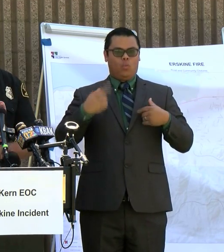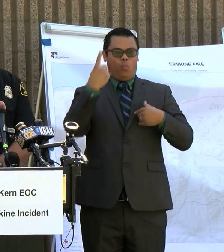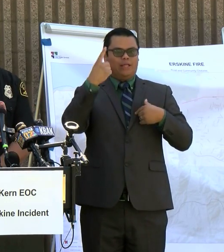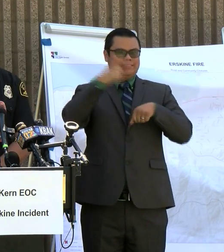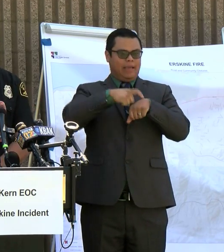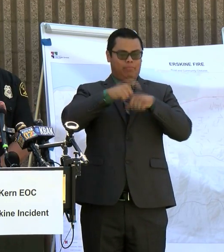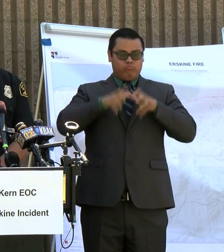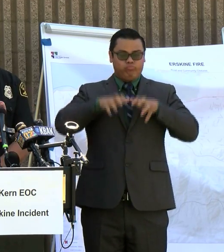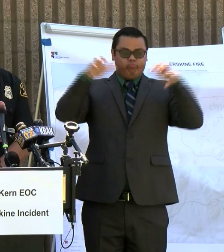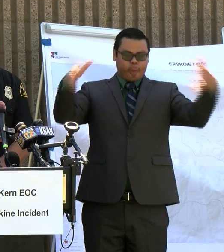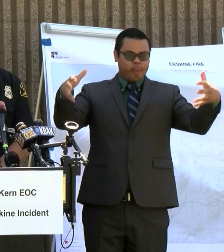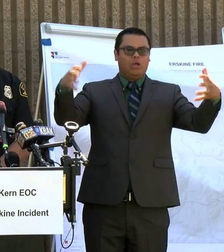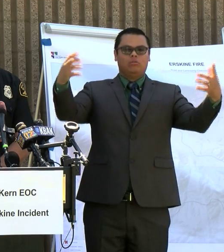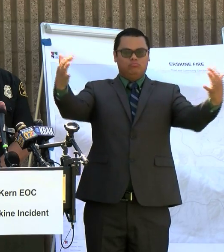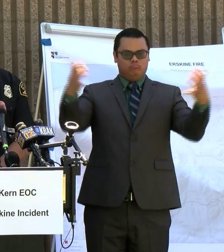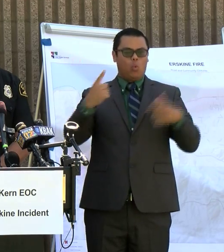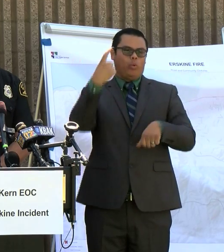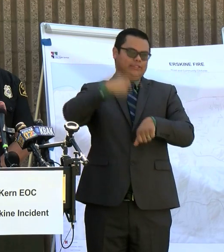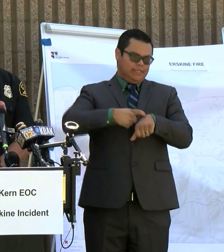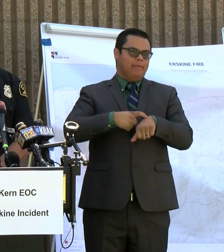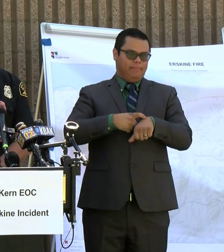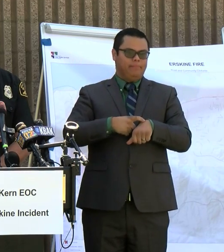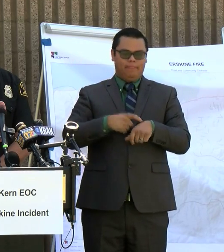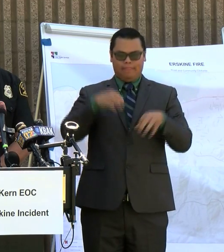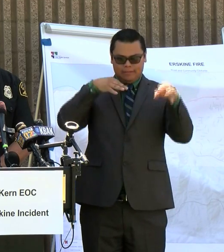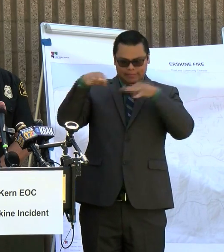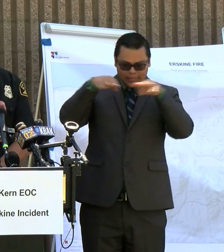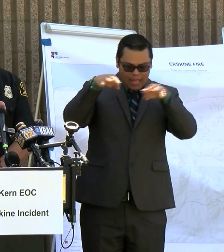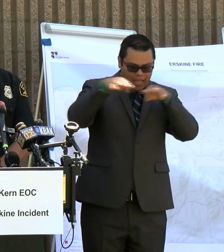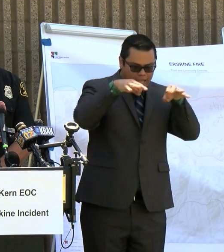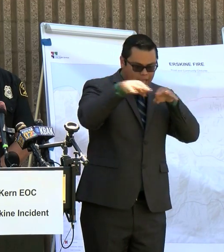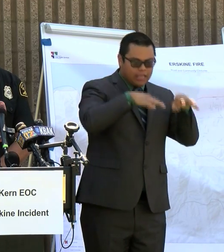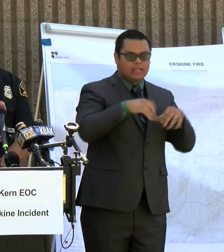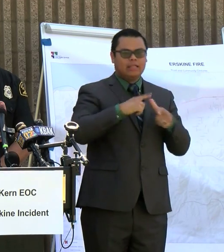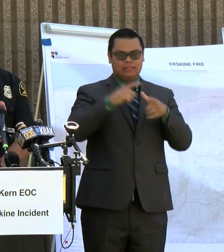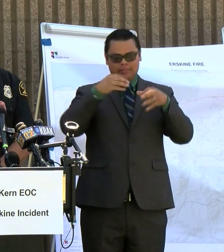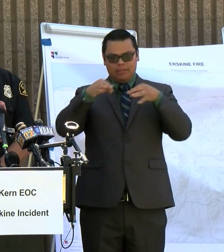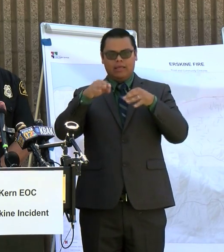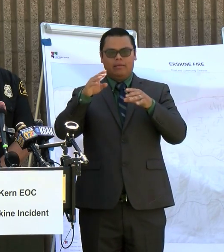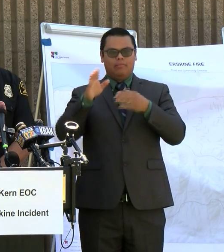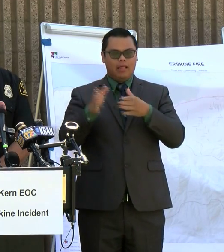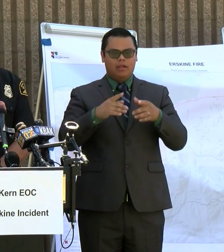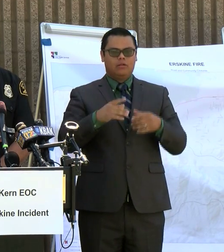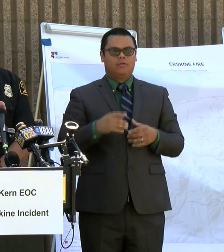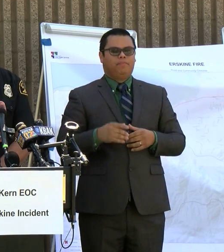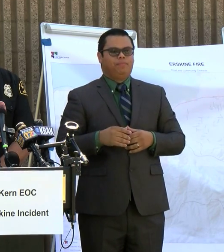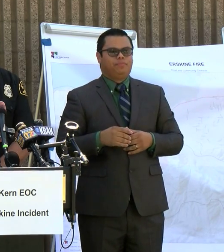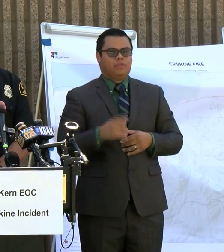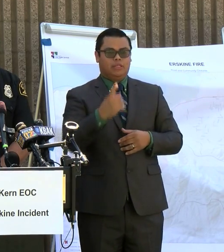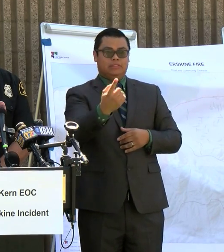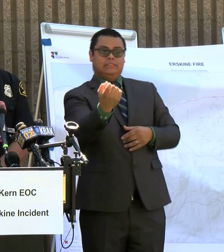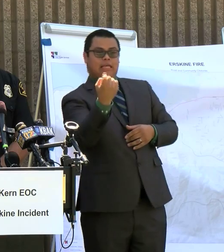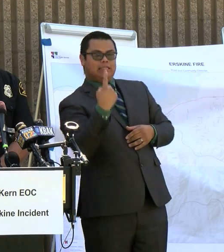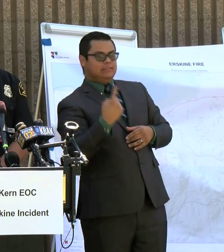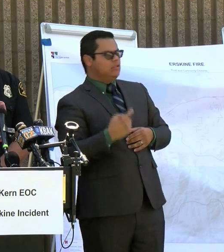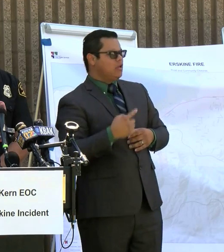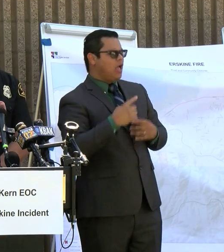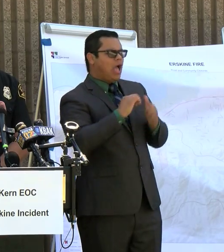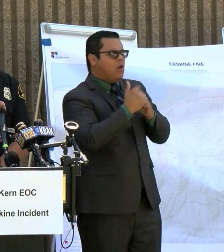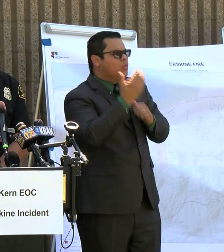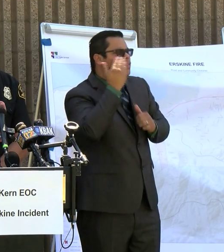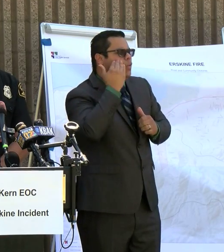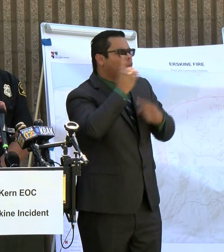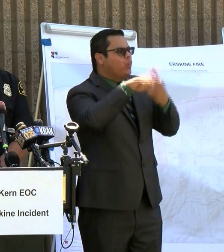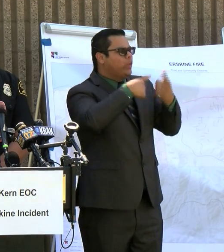will be a planned progressive procedure. And how will they know when to show up and find out? So that's what the